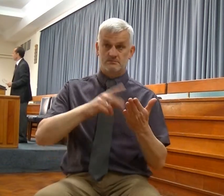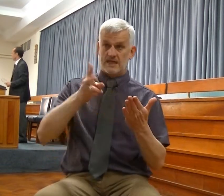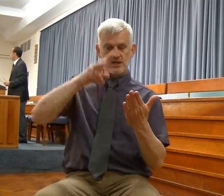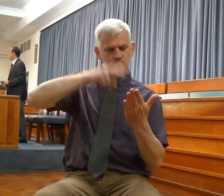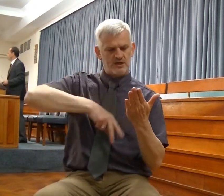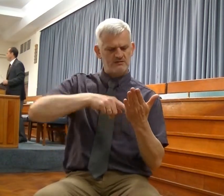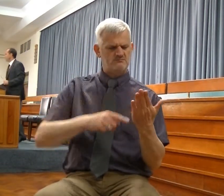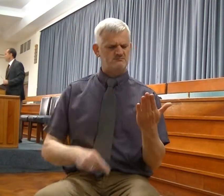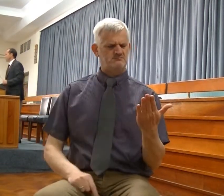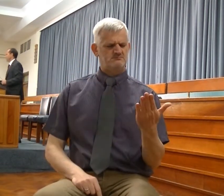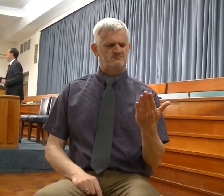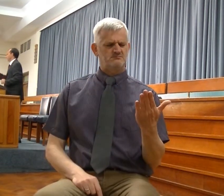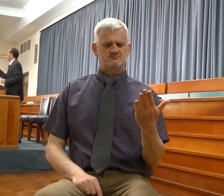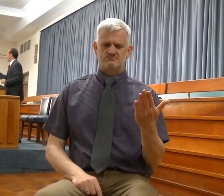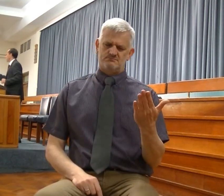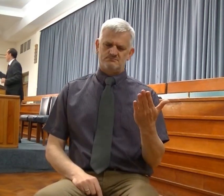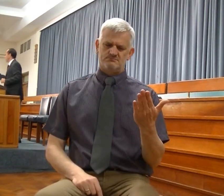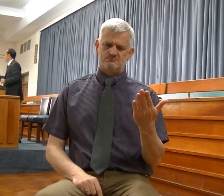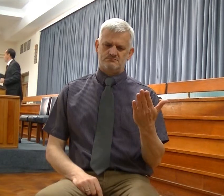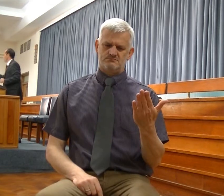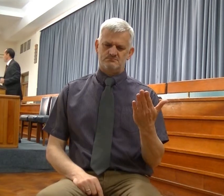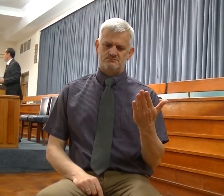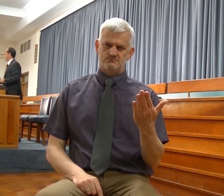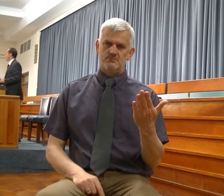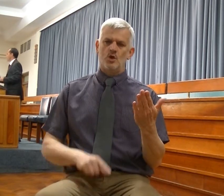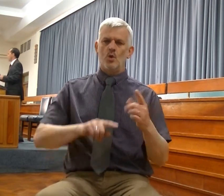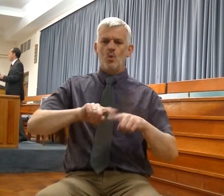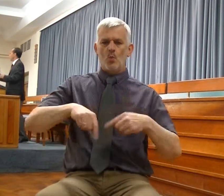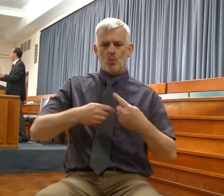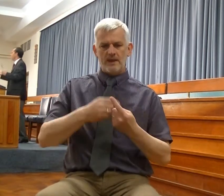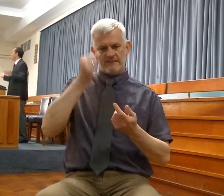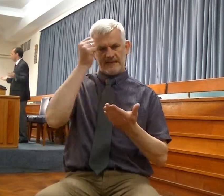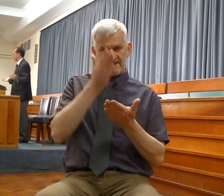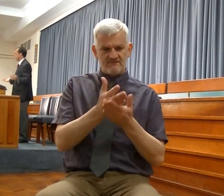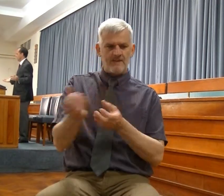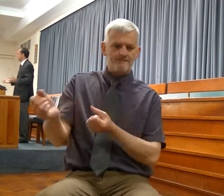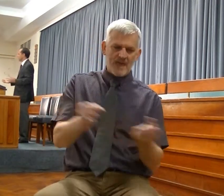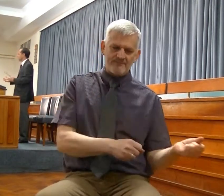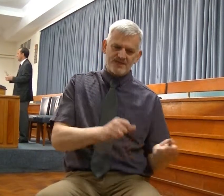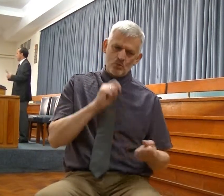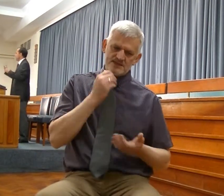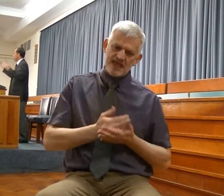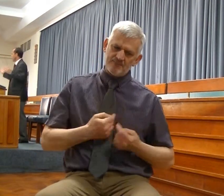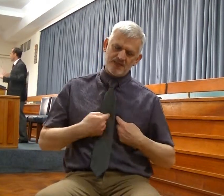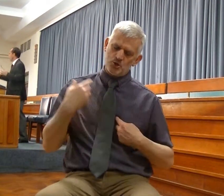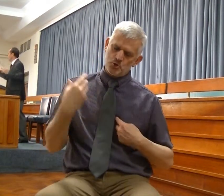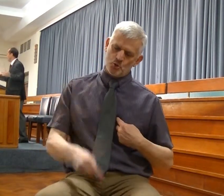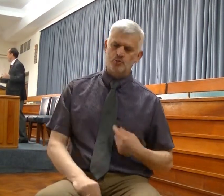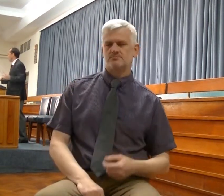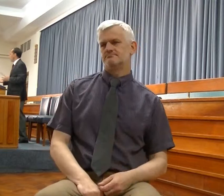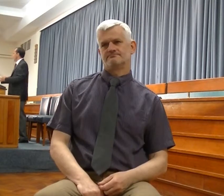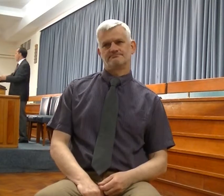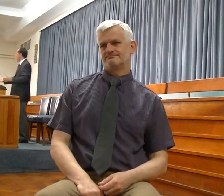cross, we do not believe in regenerational baptism. It's unbiblical. It is